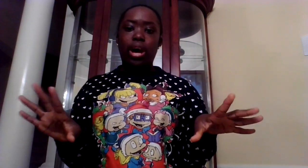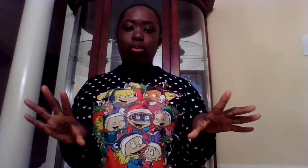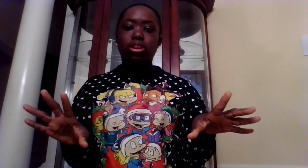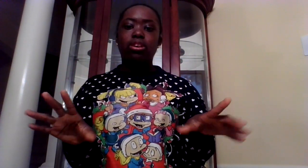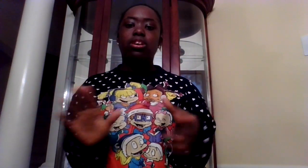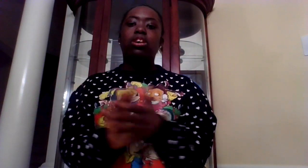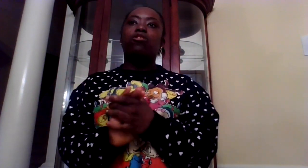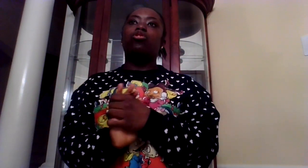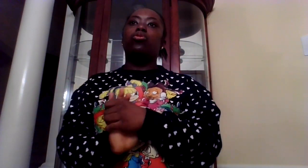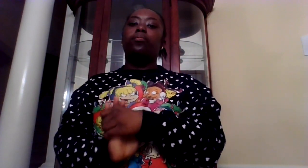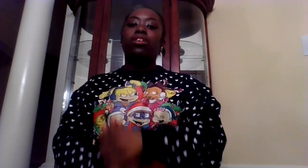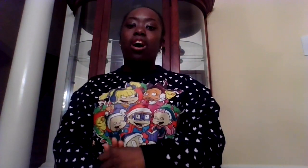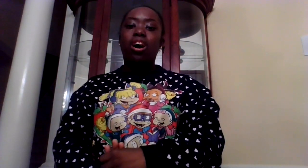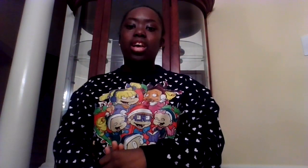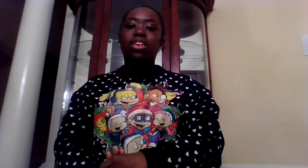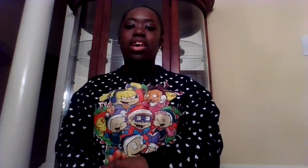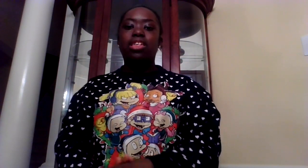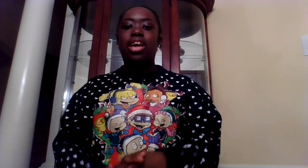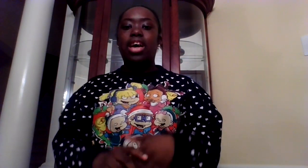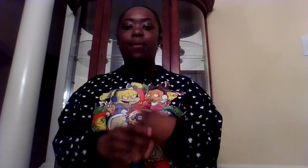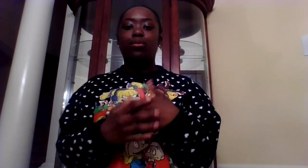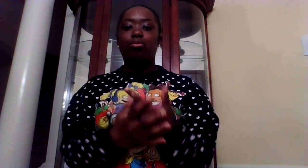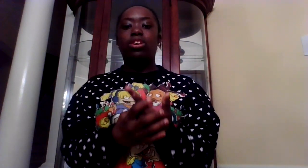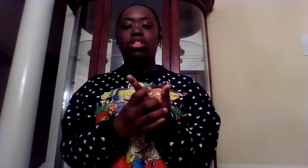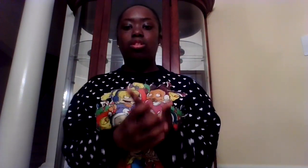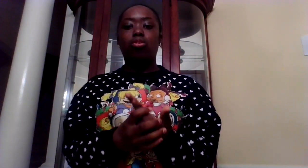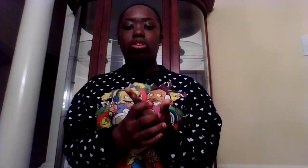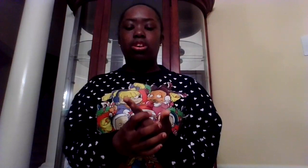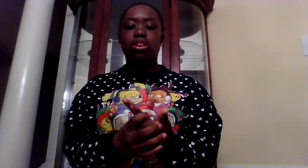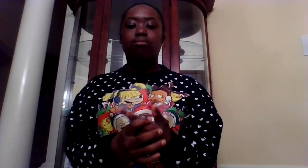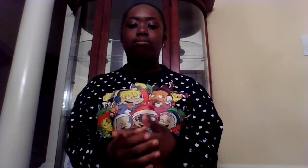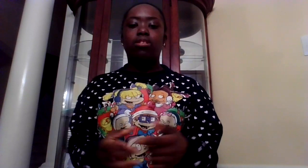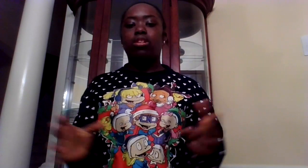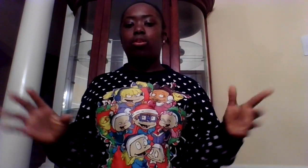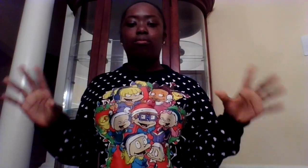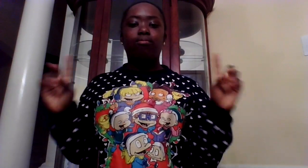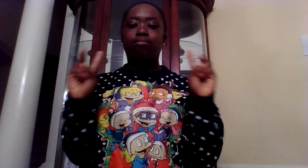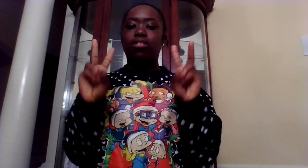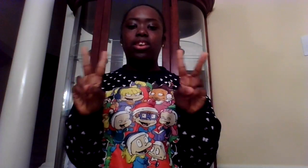around to vlog that I'm doing so good. So